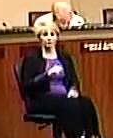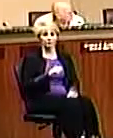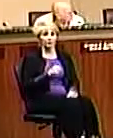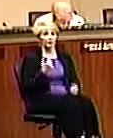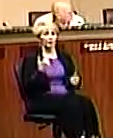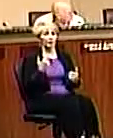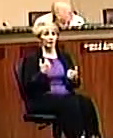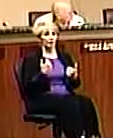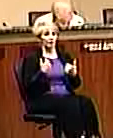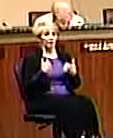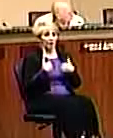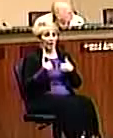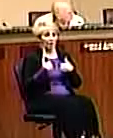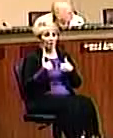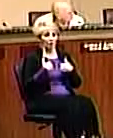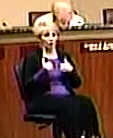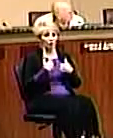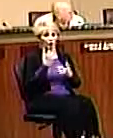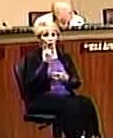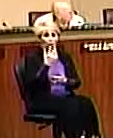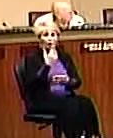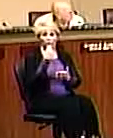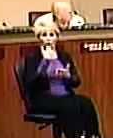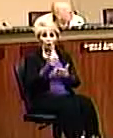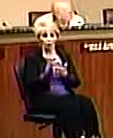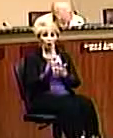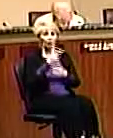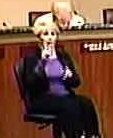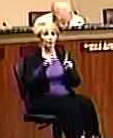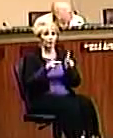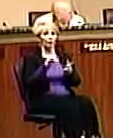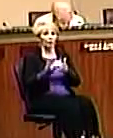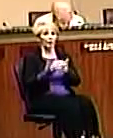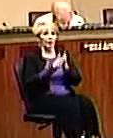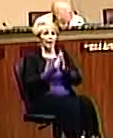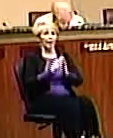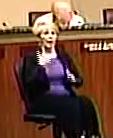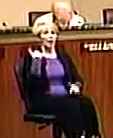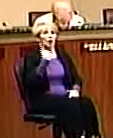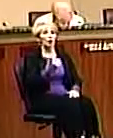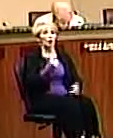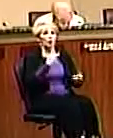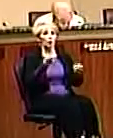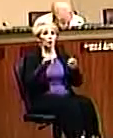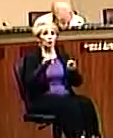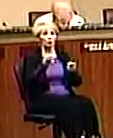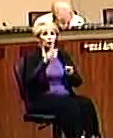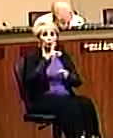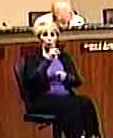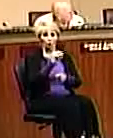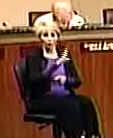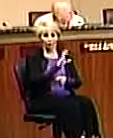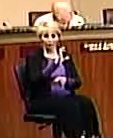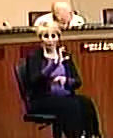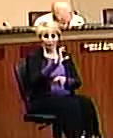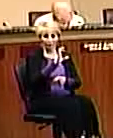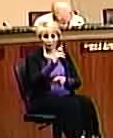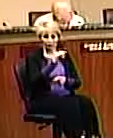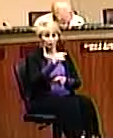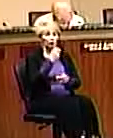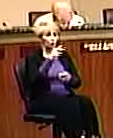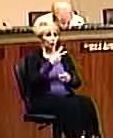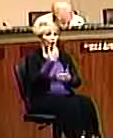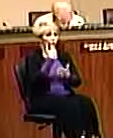We have 12 good people that asked us to run their credit, 12 good